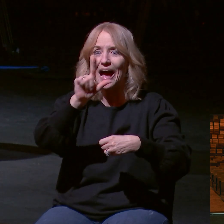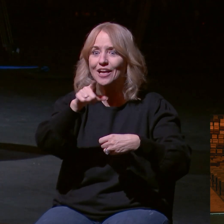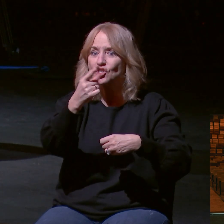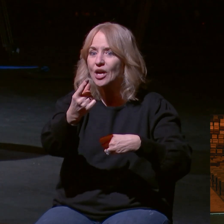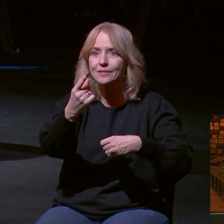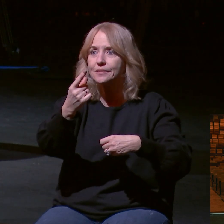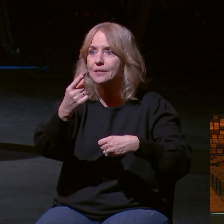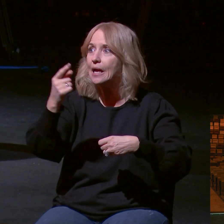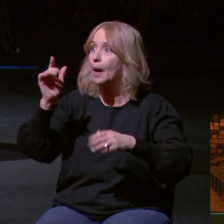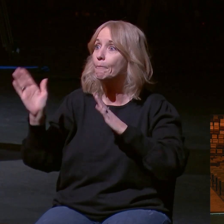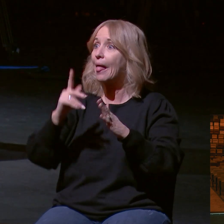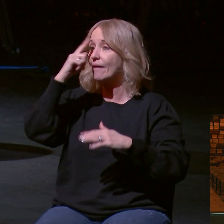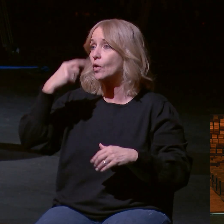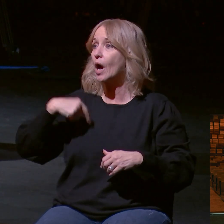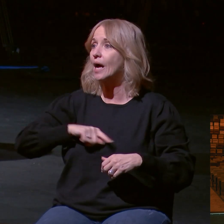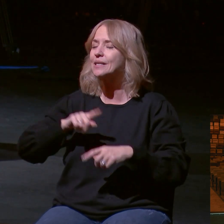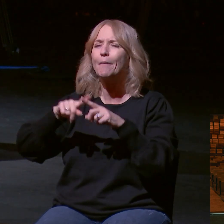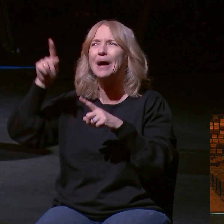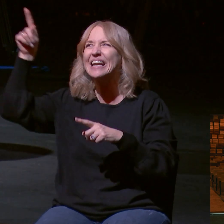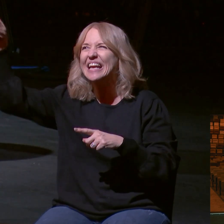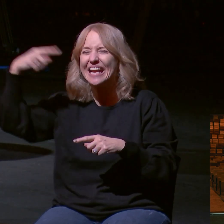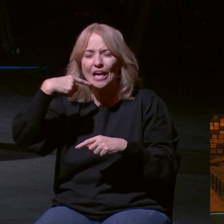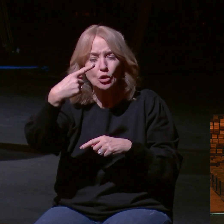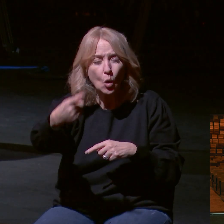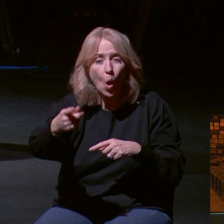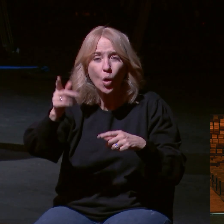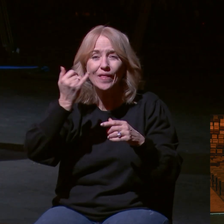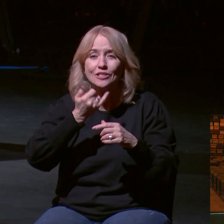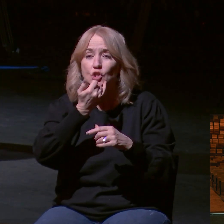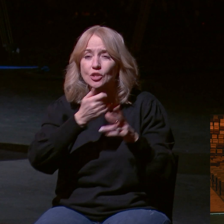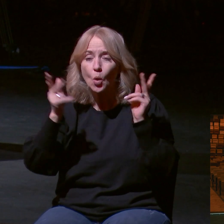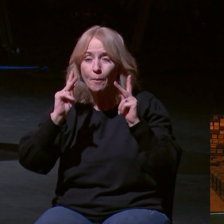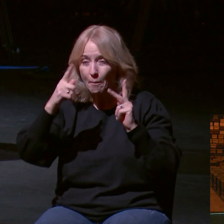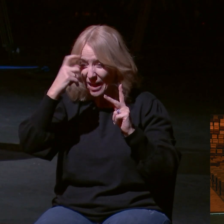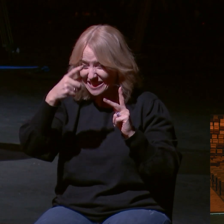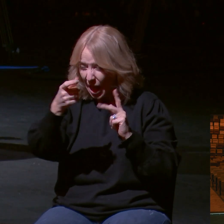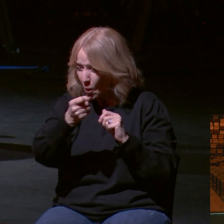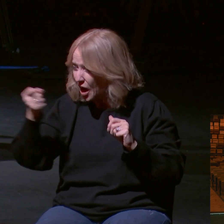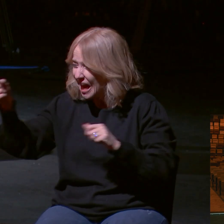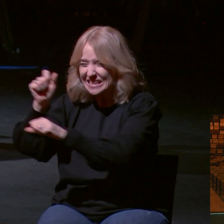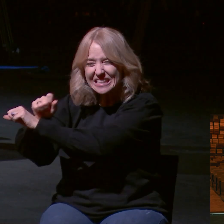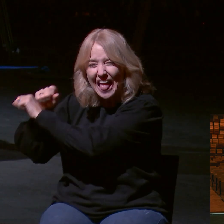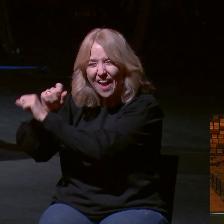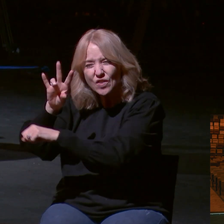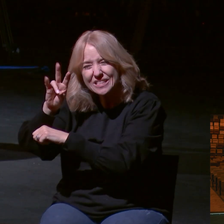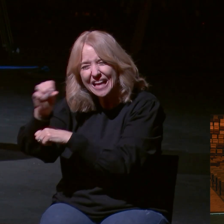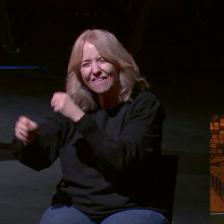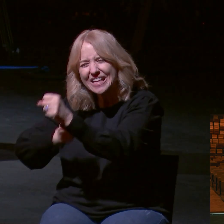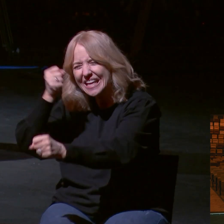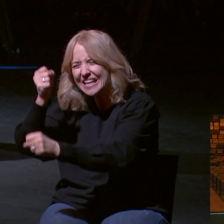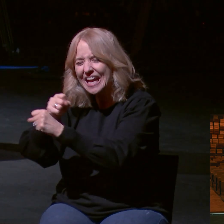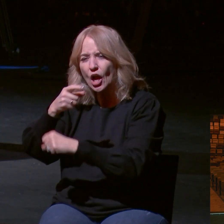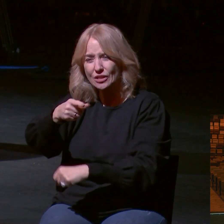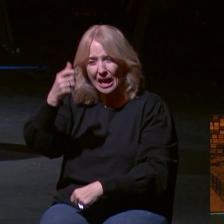in exile and allowed for their destruction. It's after the Israelites led a life of disobedience with their poor decisions and distraction